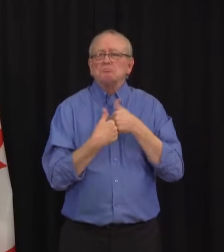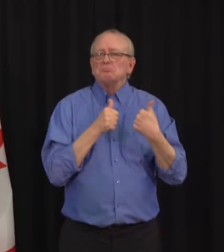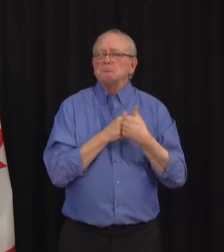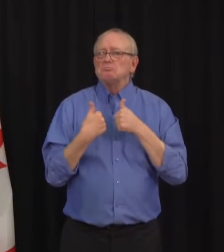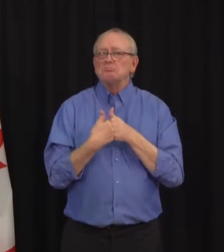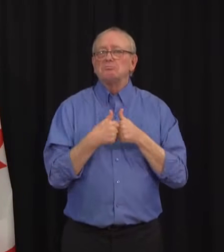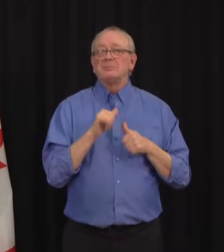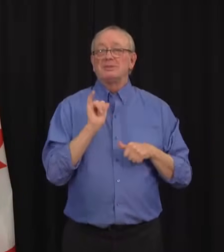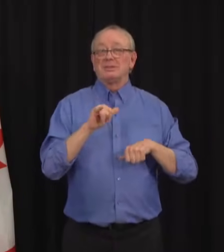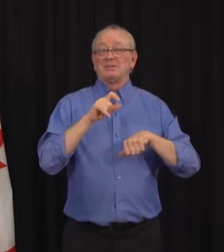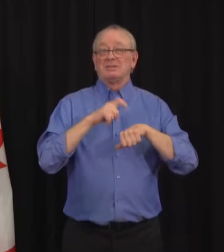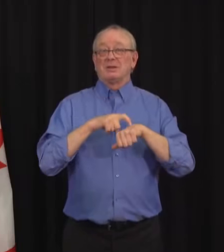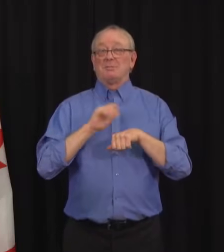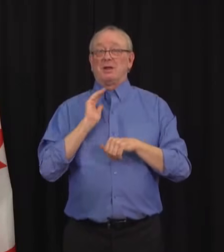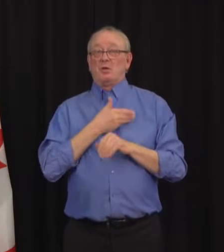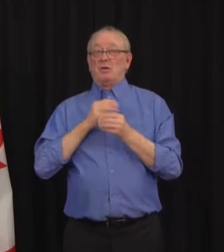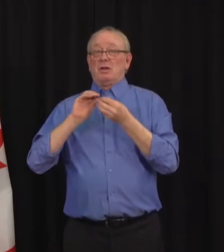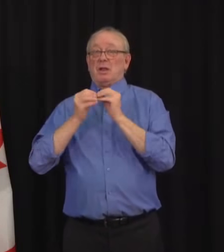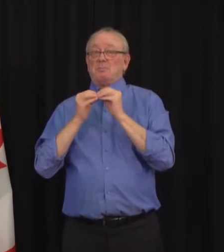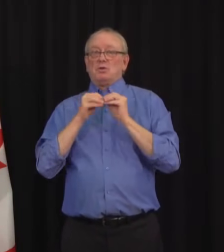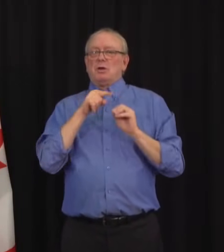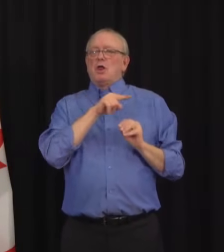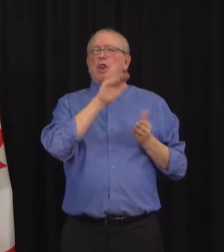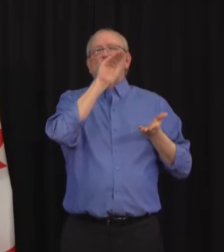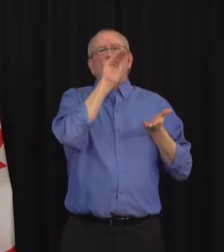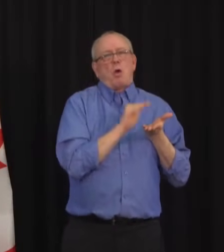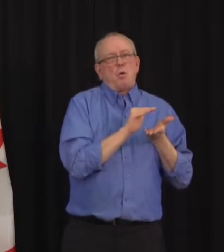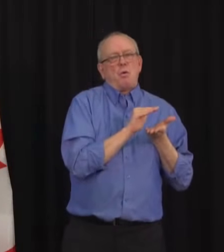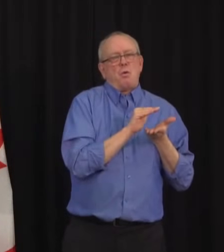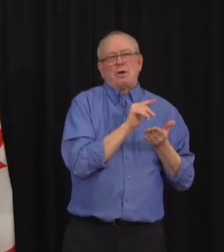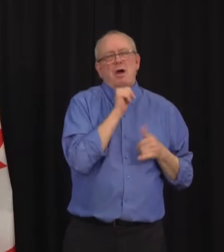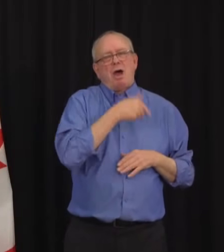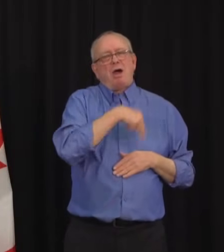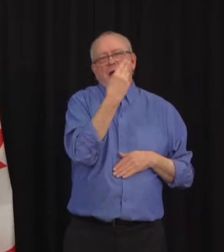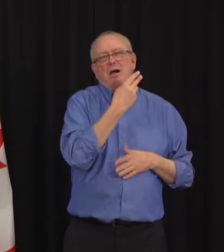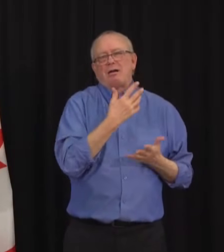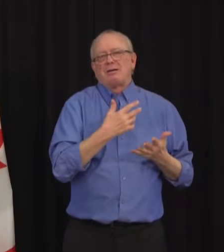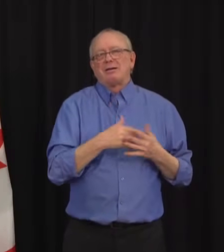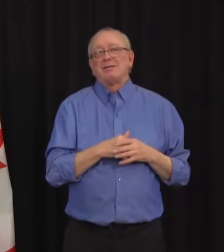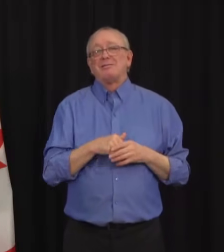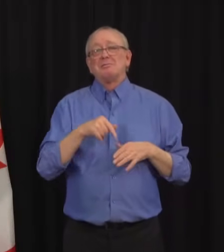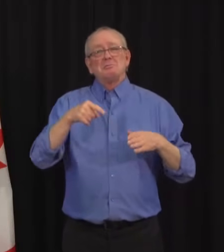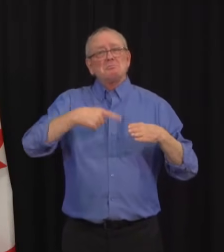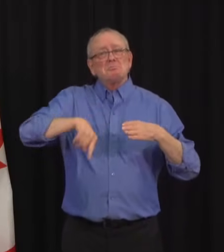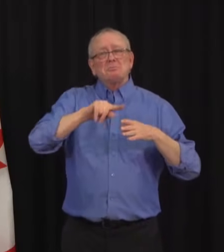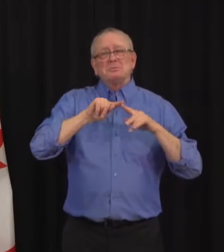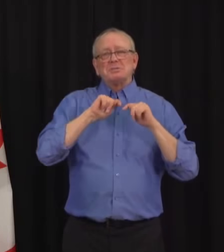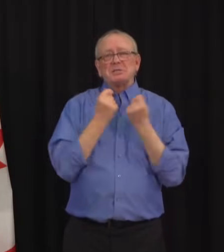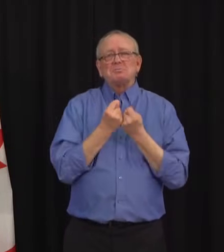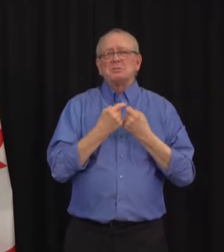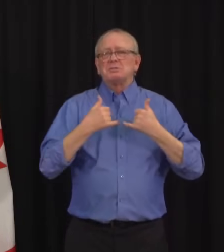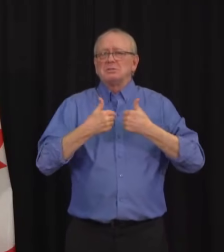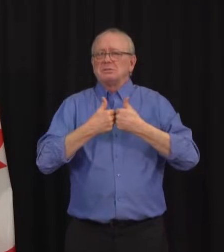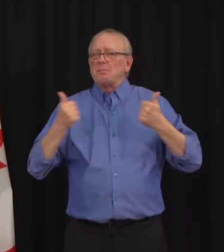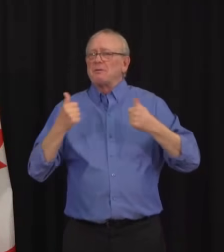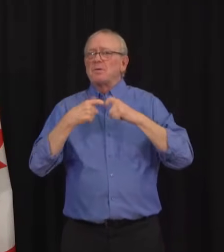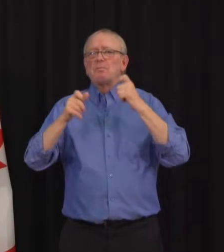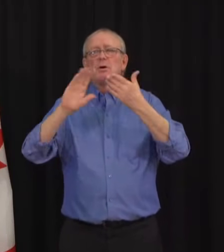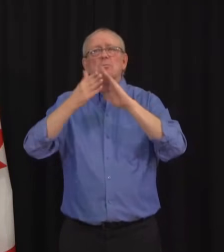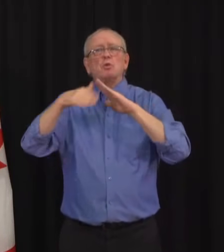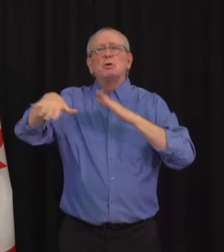within that kind of bubble scenario stayed separated from community transmission and also did not bring